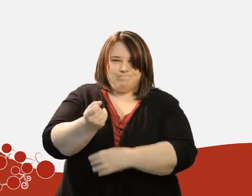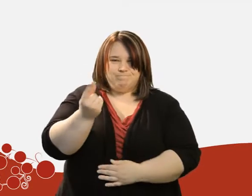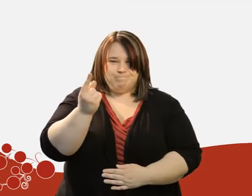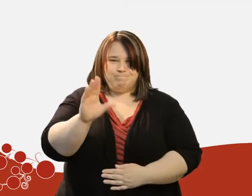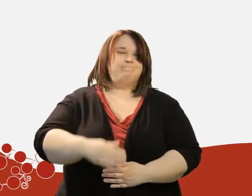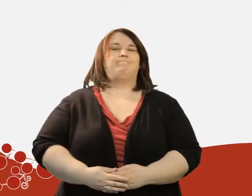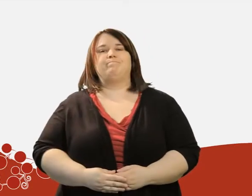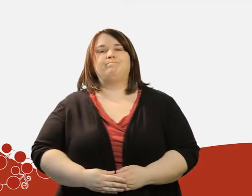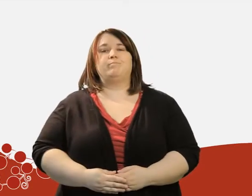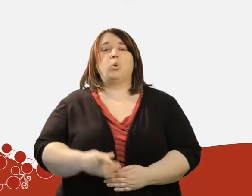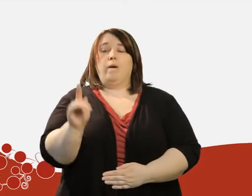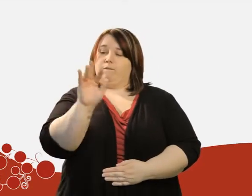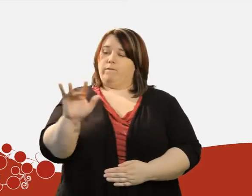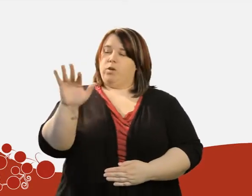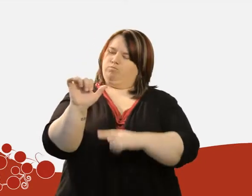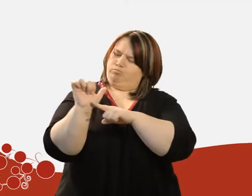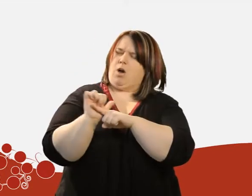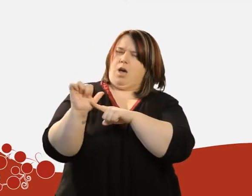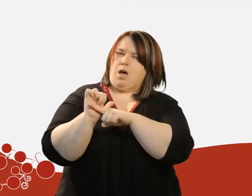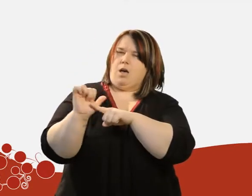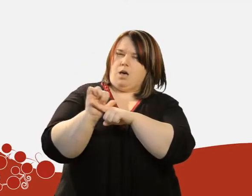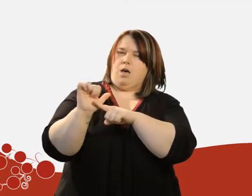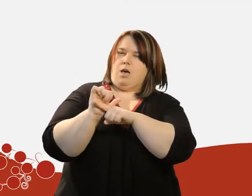difficult to read. Practice your fingerspelling and try